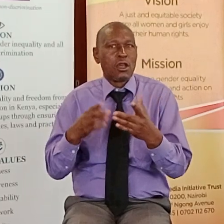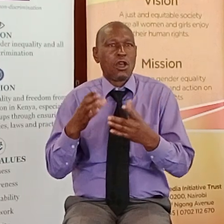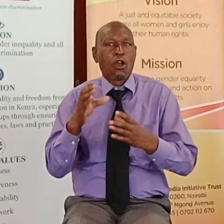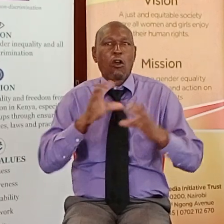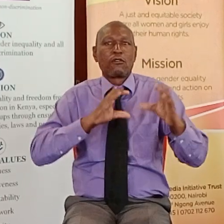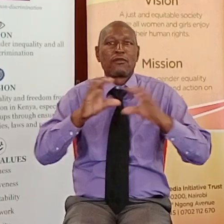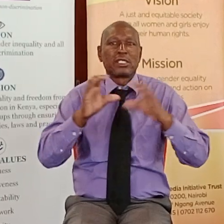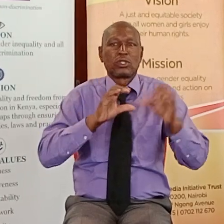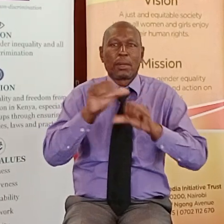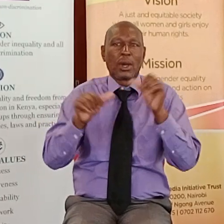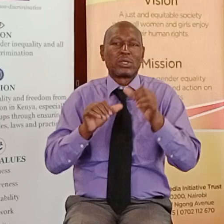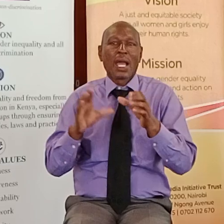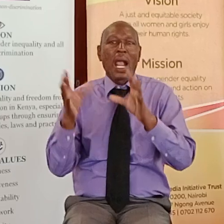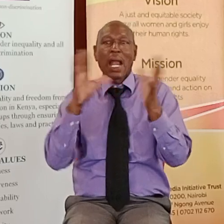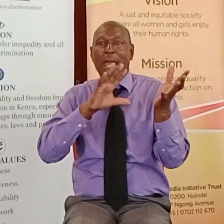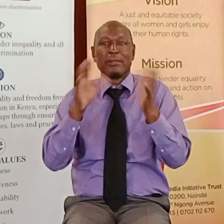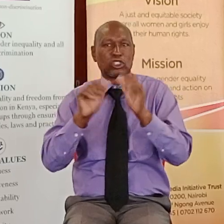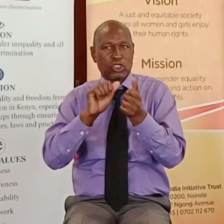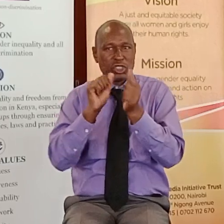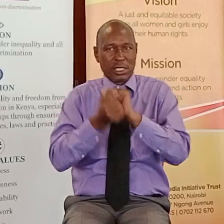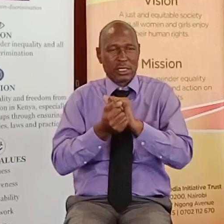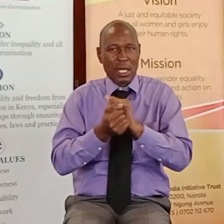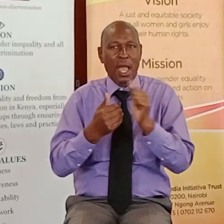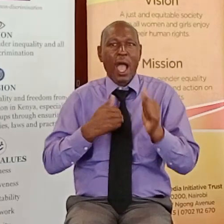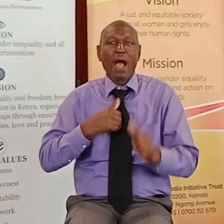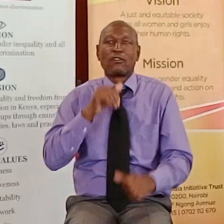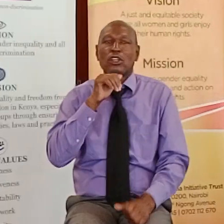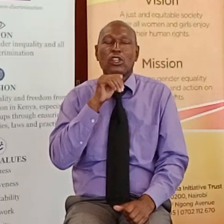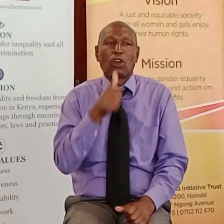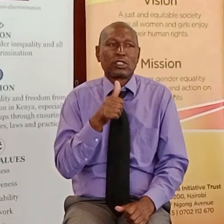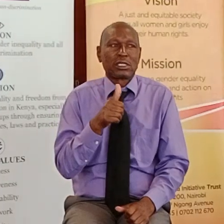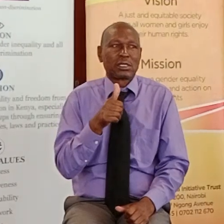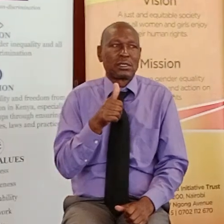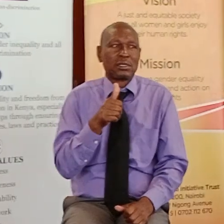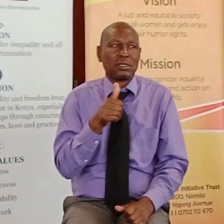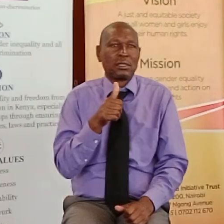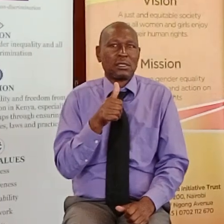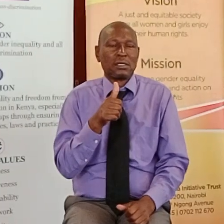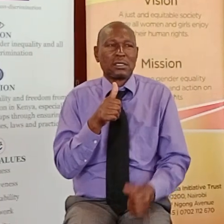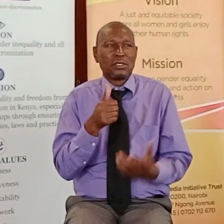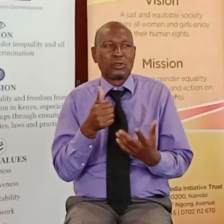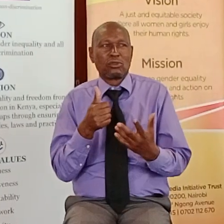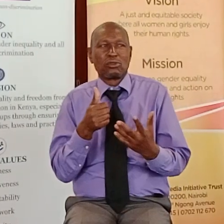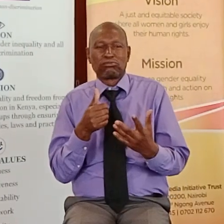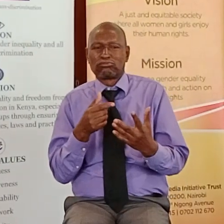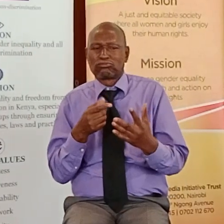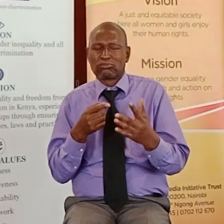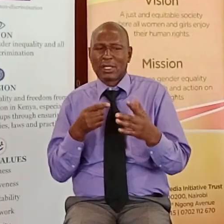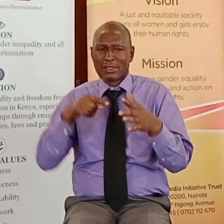climate change has not centered the voices of women in so many